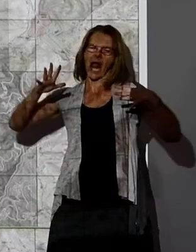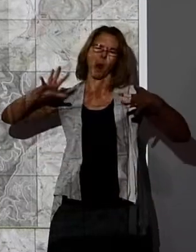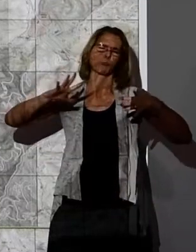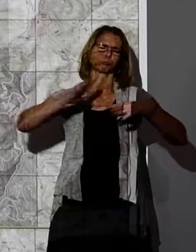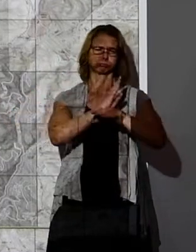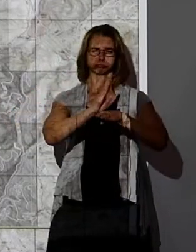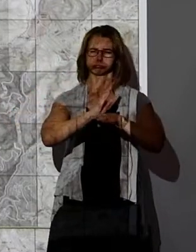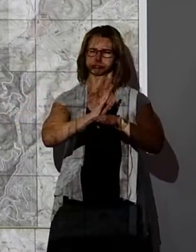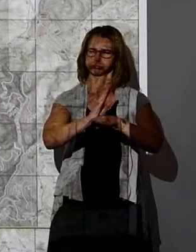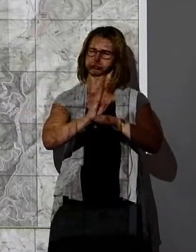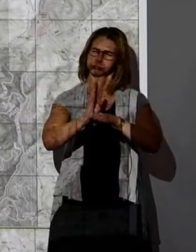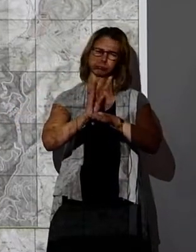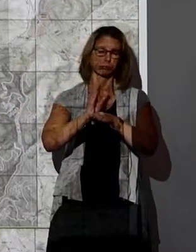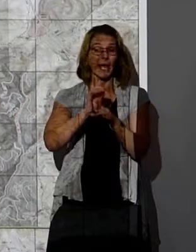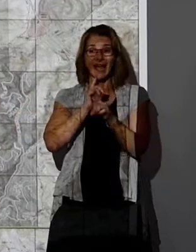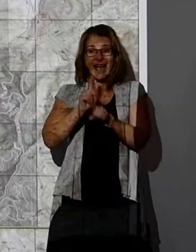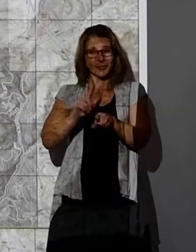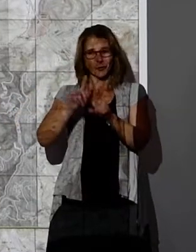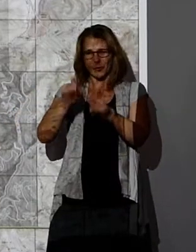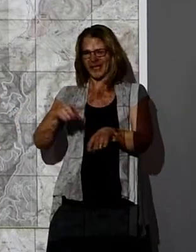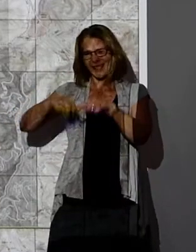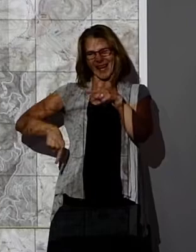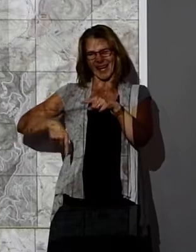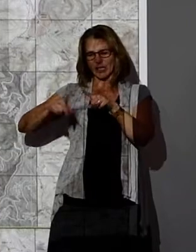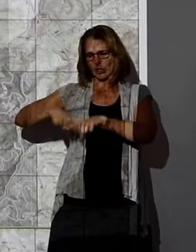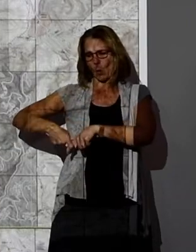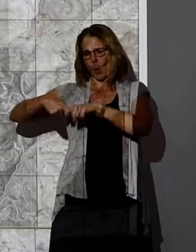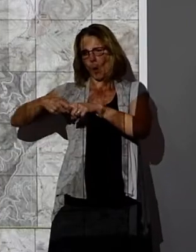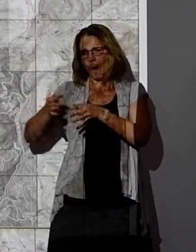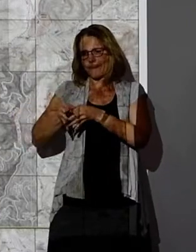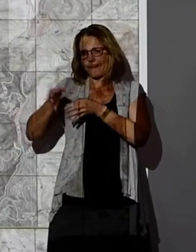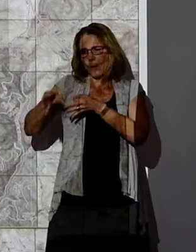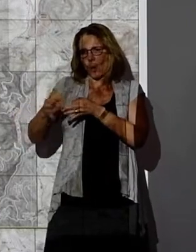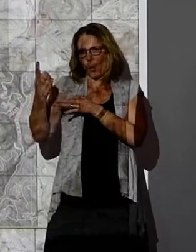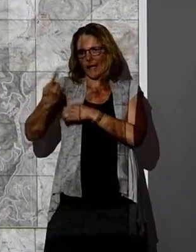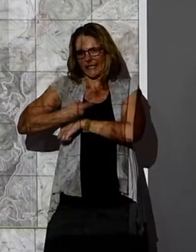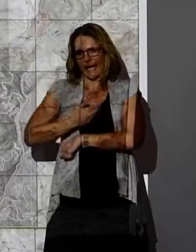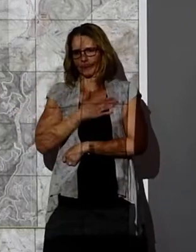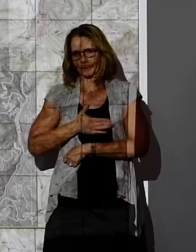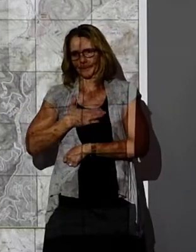can't answer those questions. We ask people to wait a day.